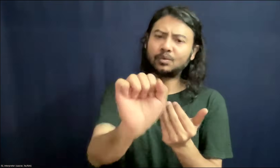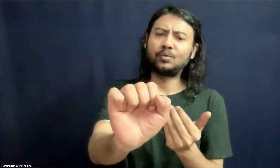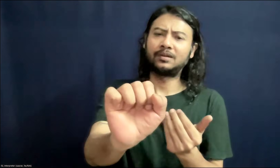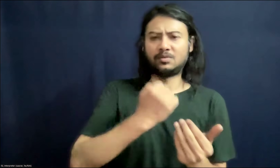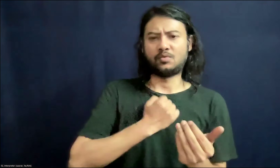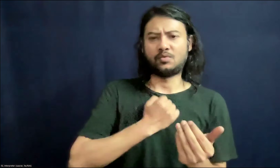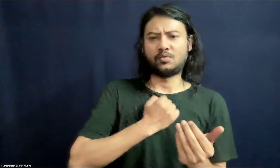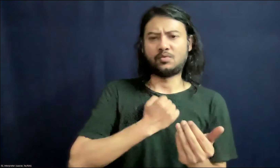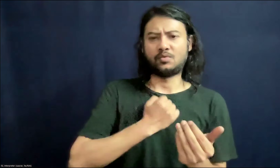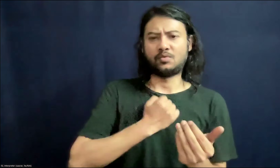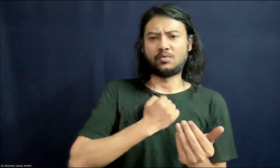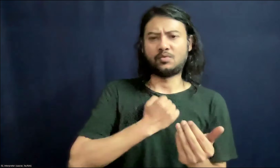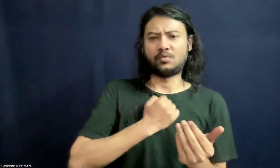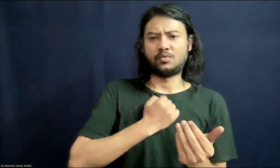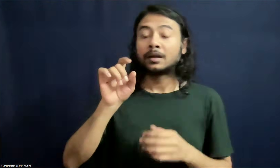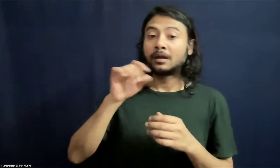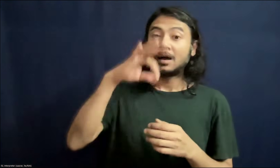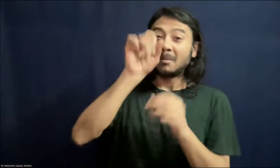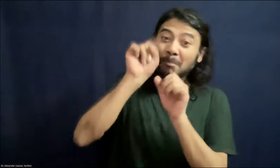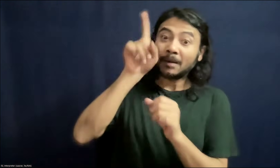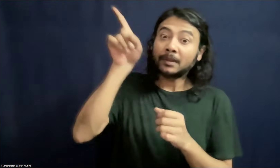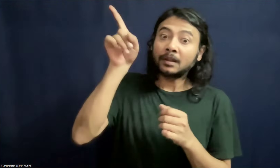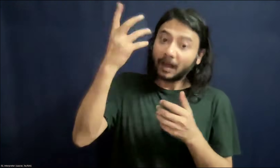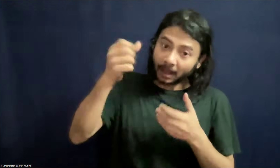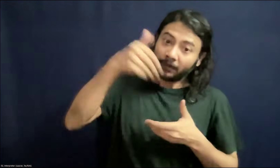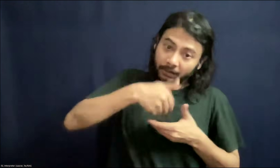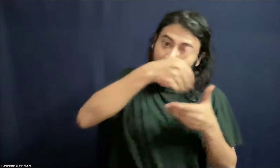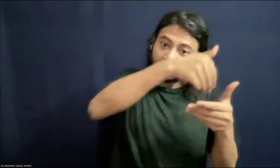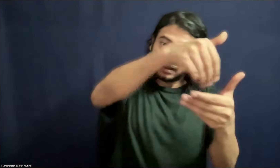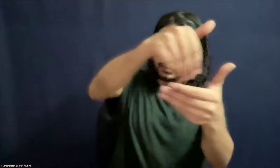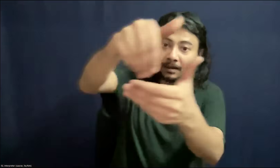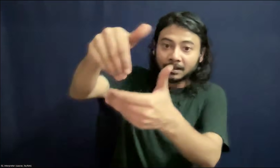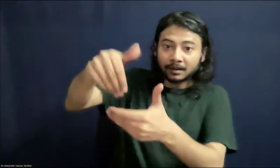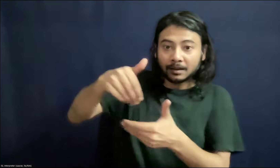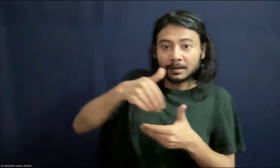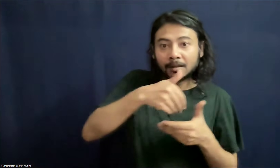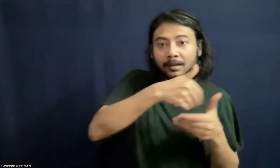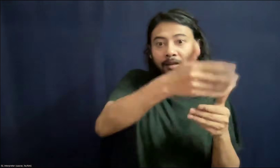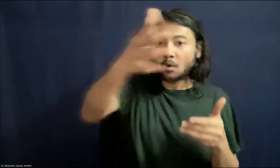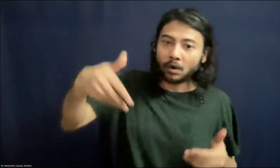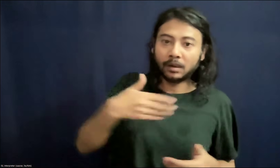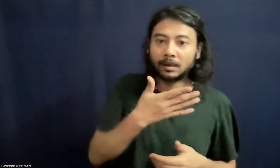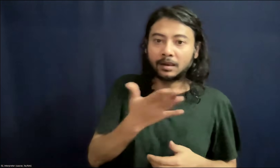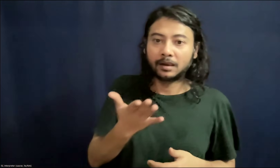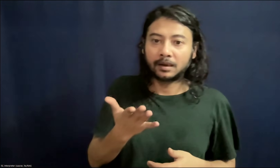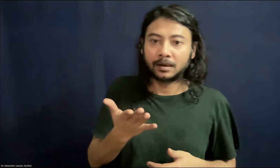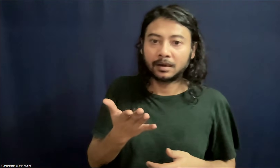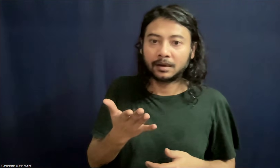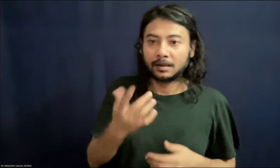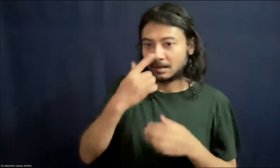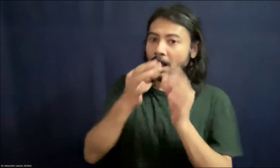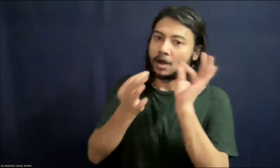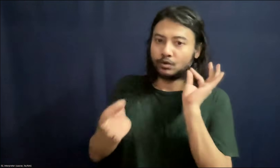But Paramatma is present in all the bodies. Like my soul is not present in Saurav's body